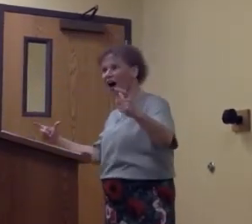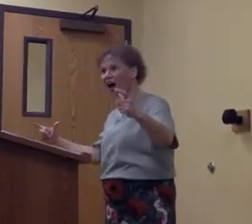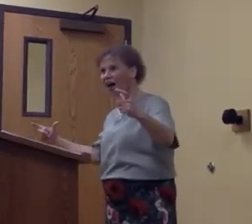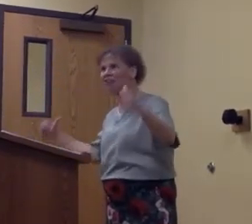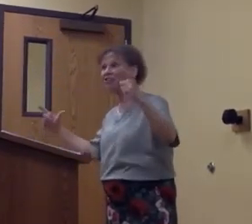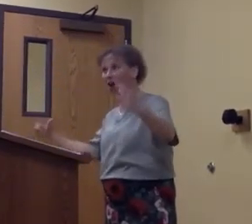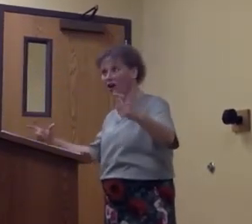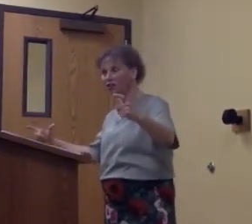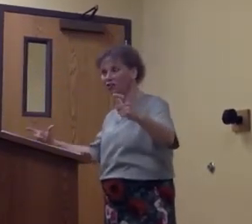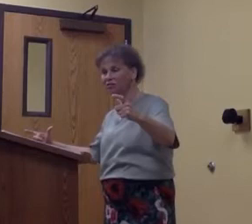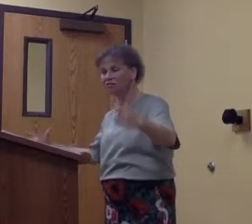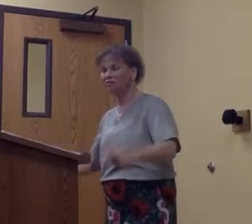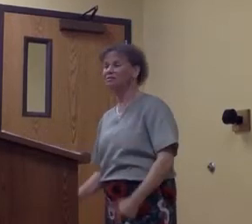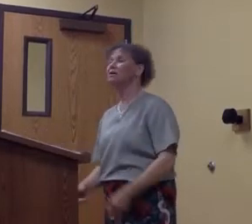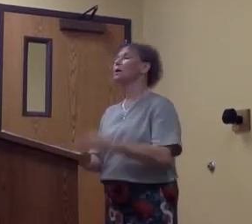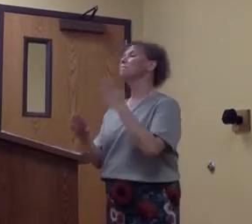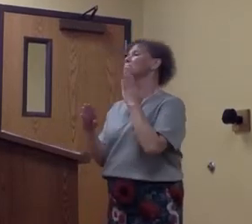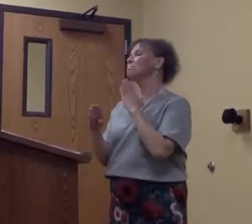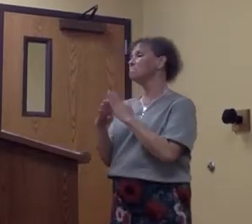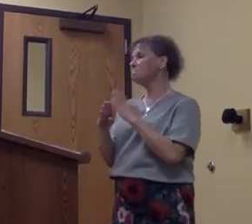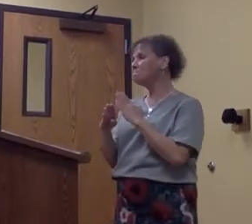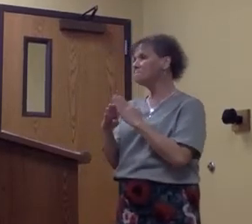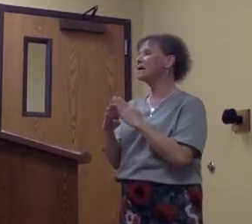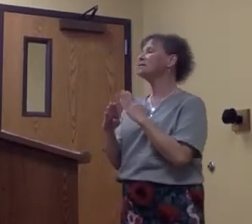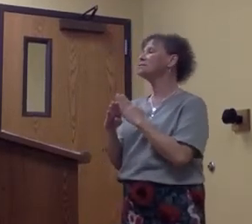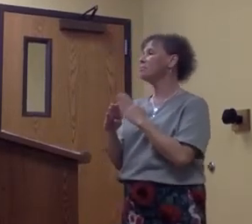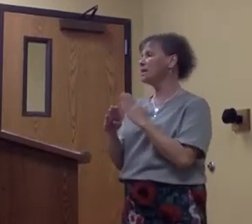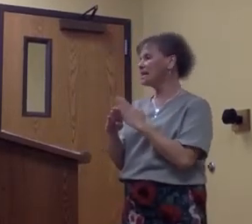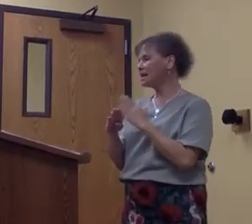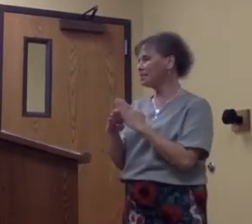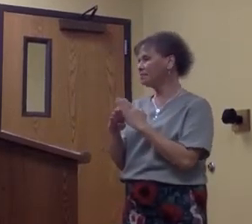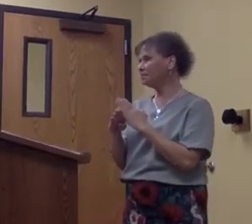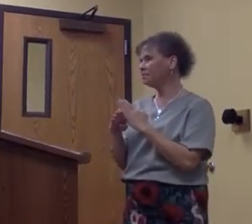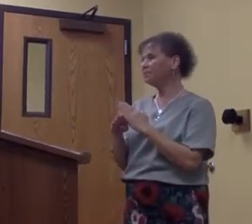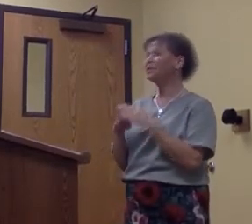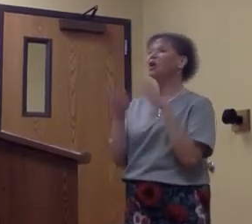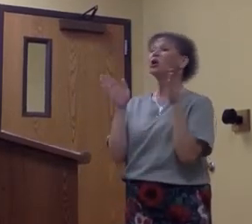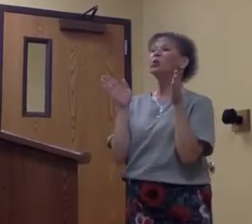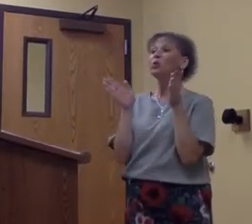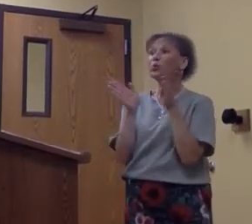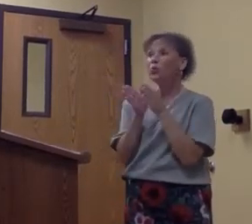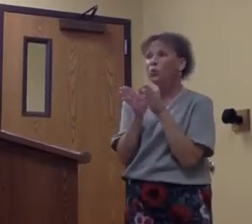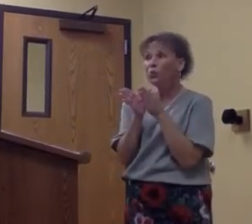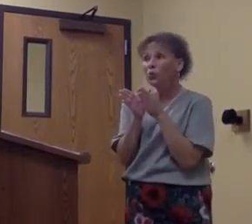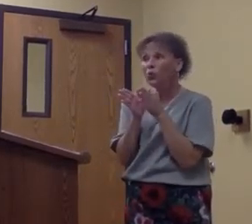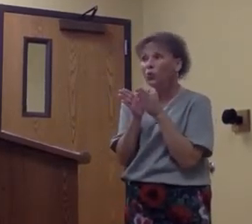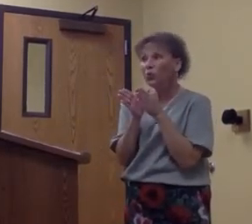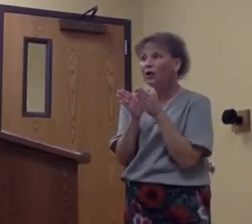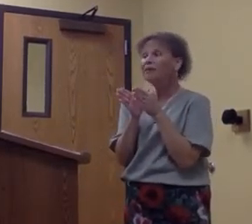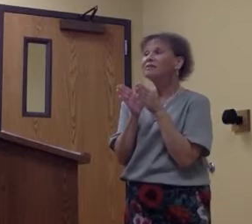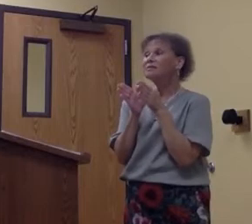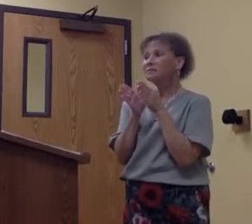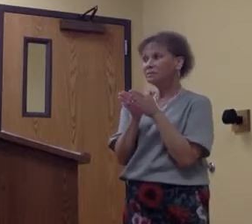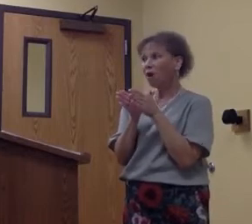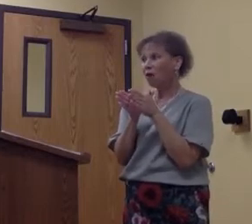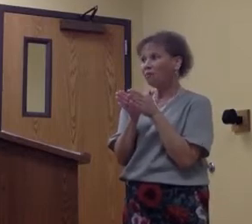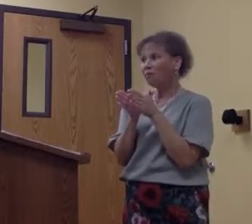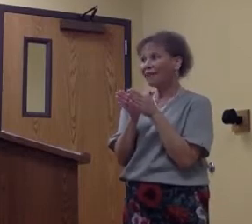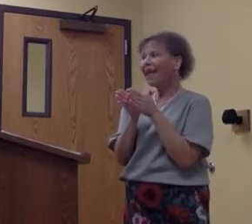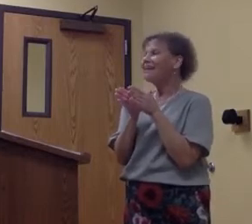chop, large, medium, too small. Now